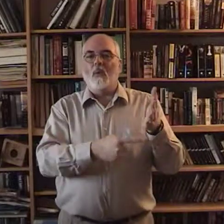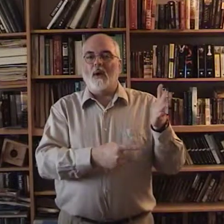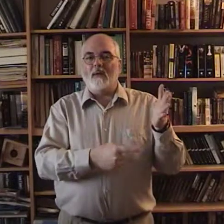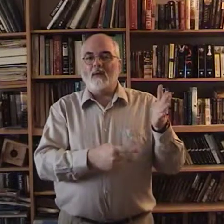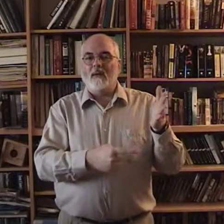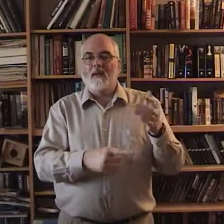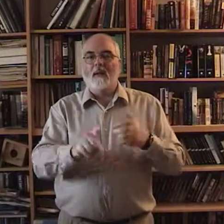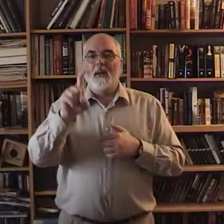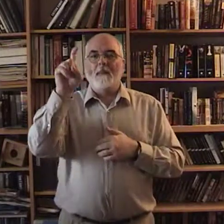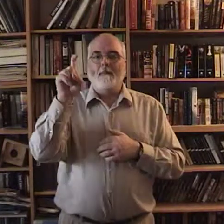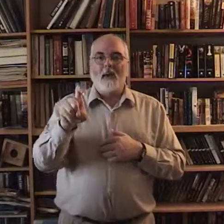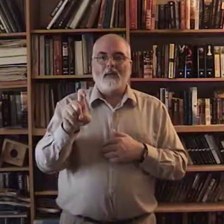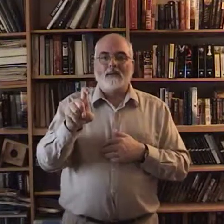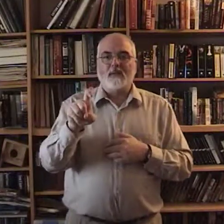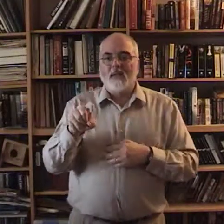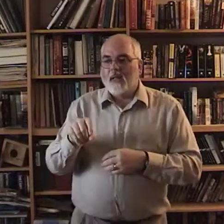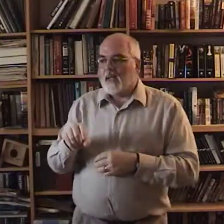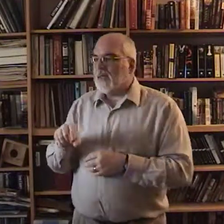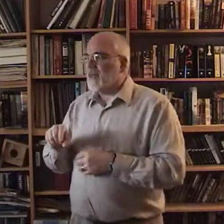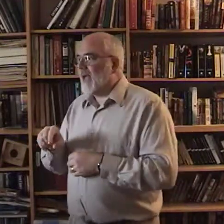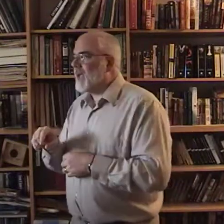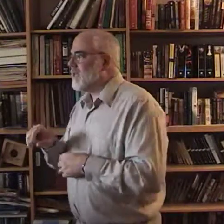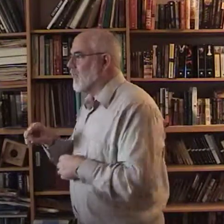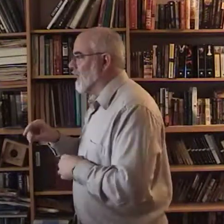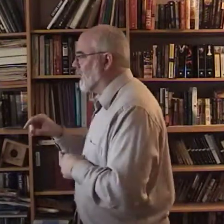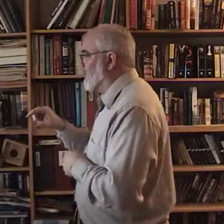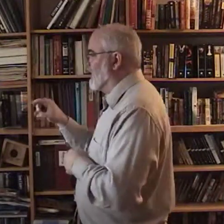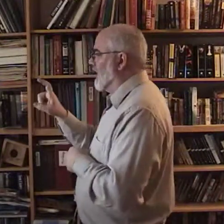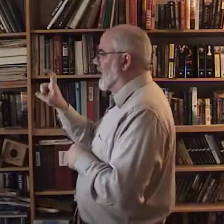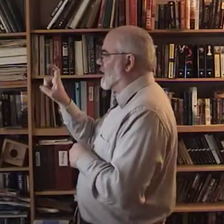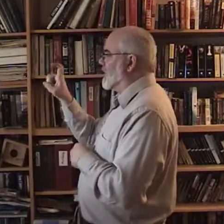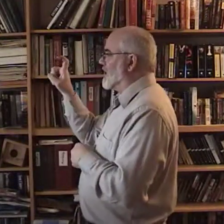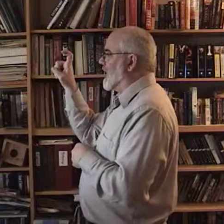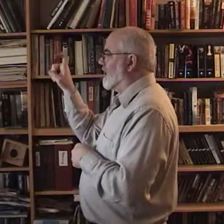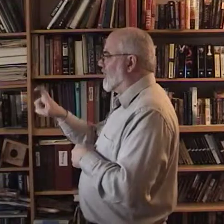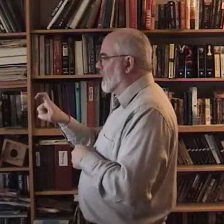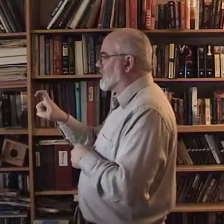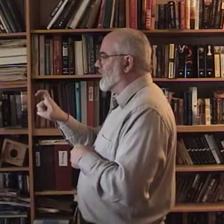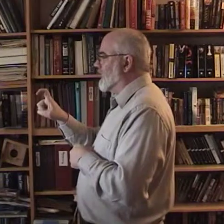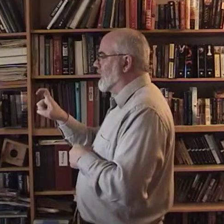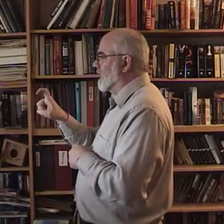What must. It's an X finger. It just kind of hooks into the air.